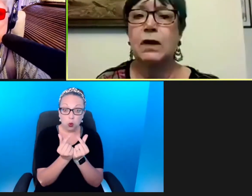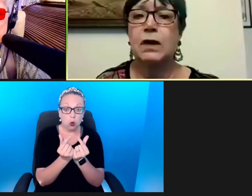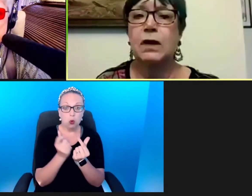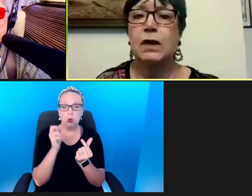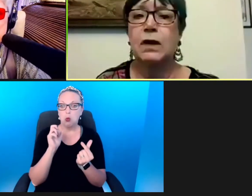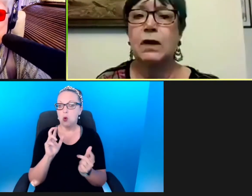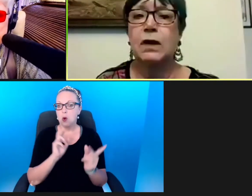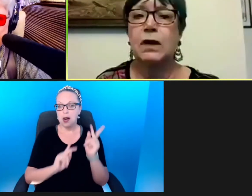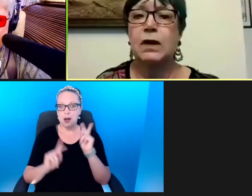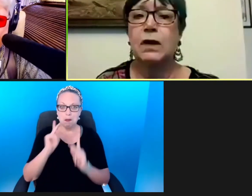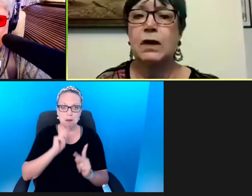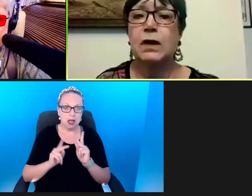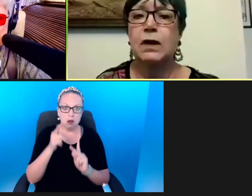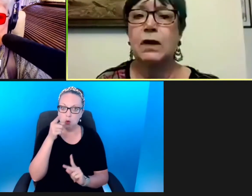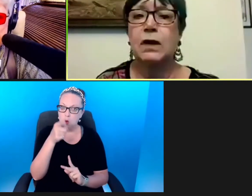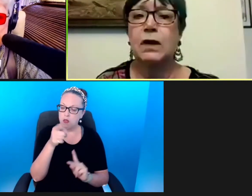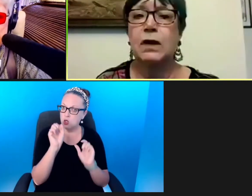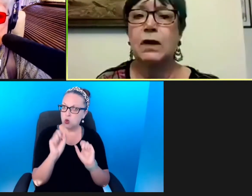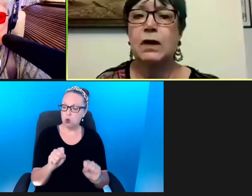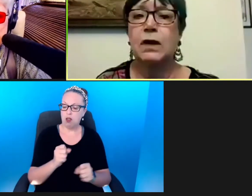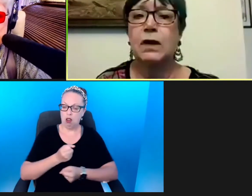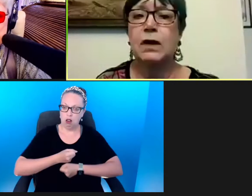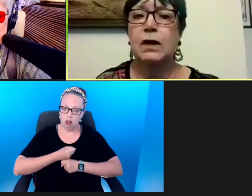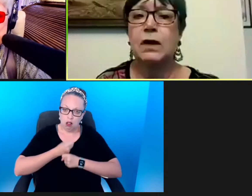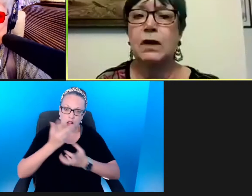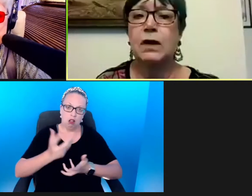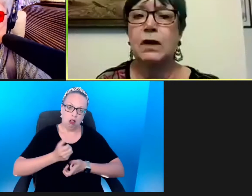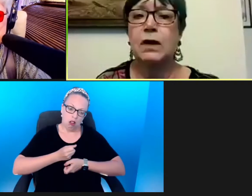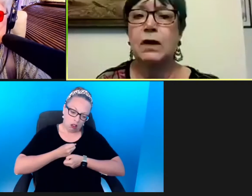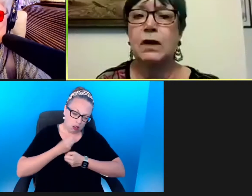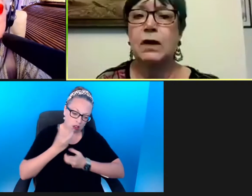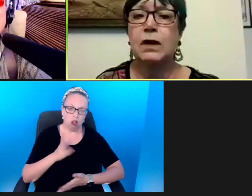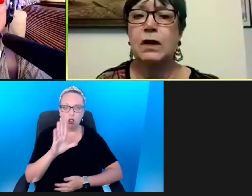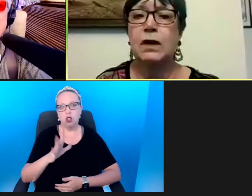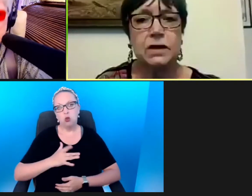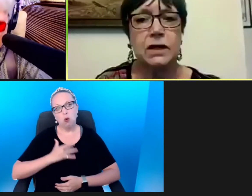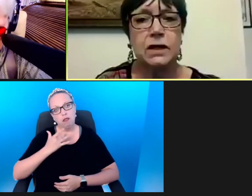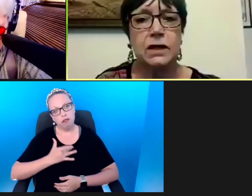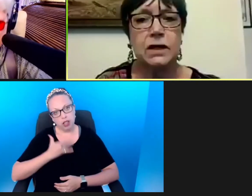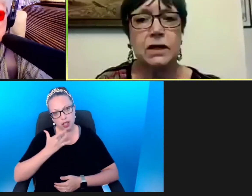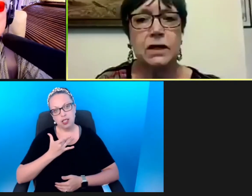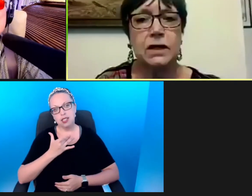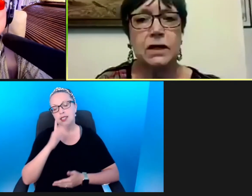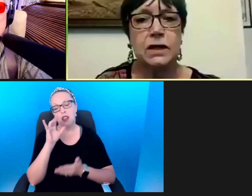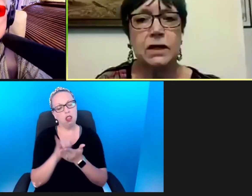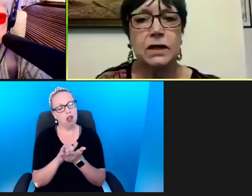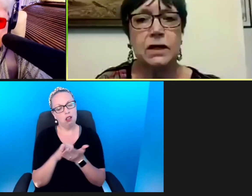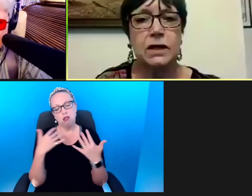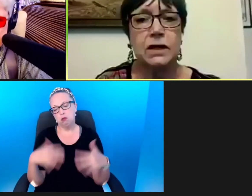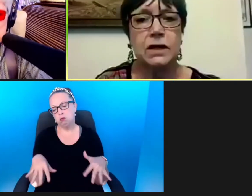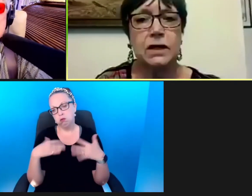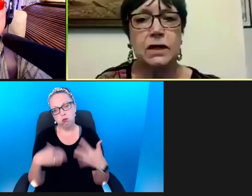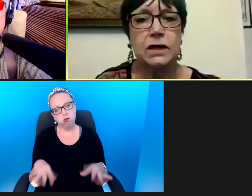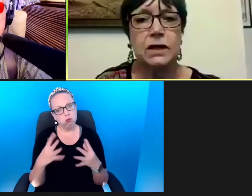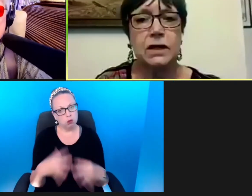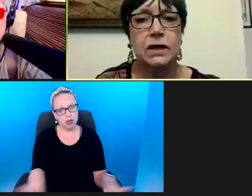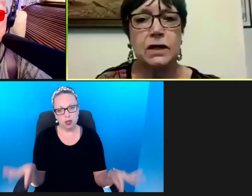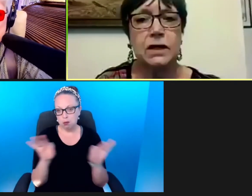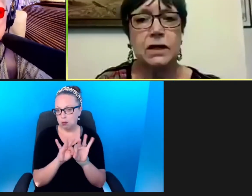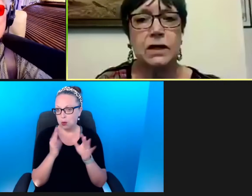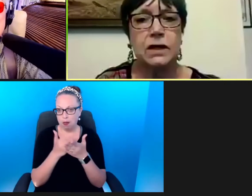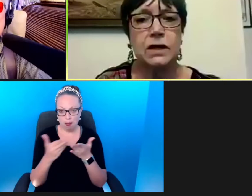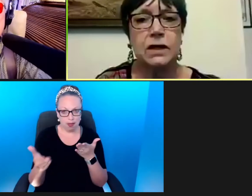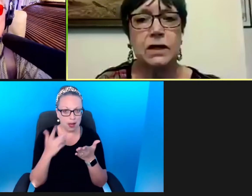people that you can share your feelings with, that's a really critical kind of thing, because